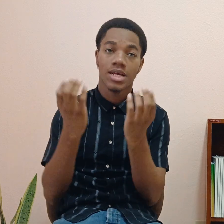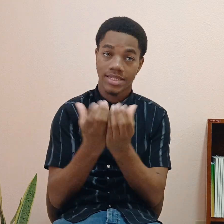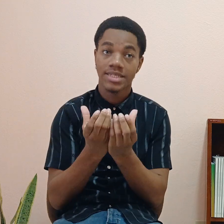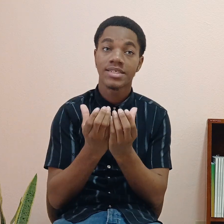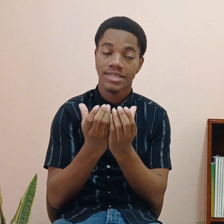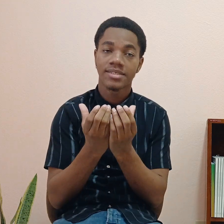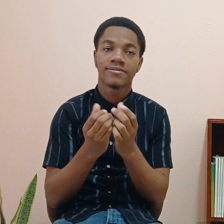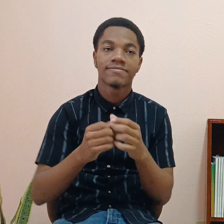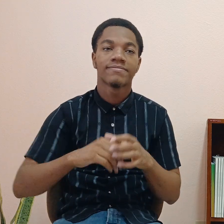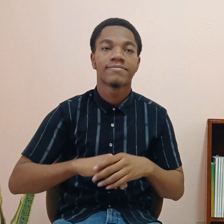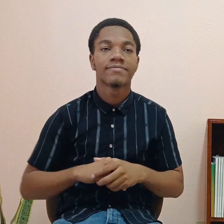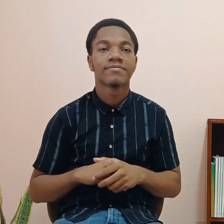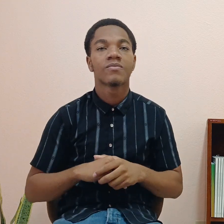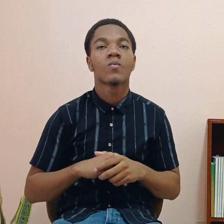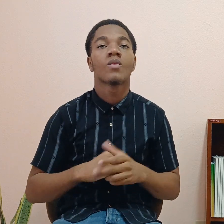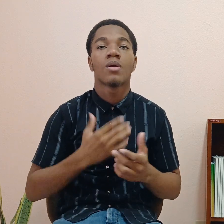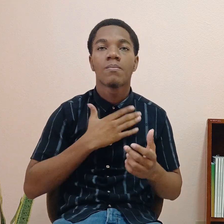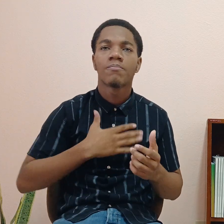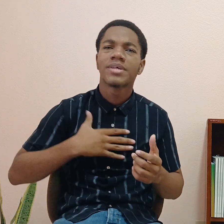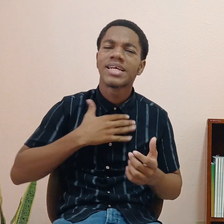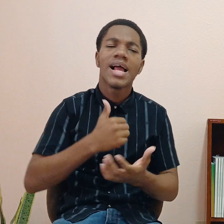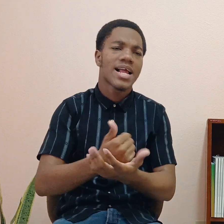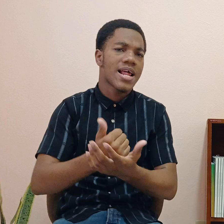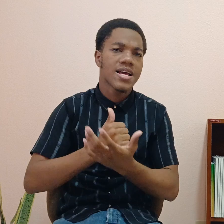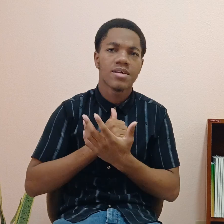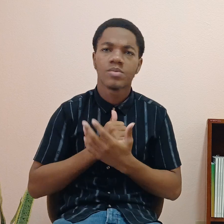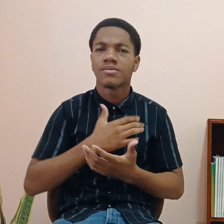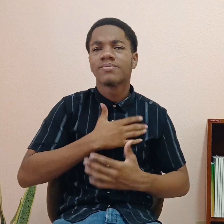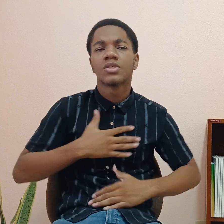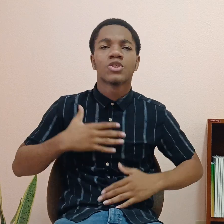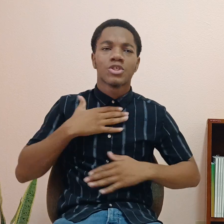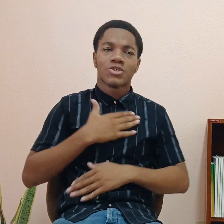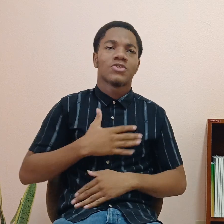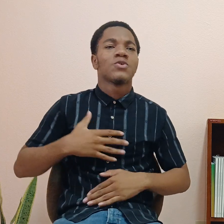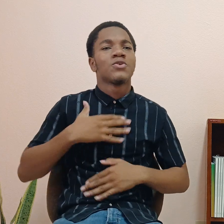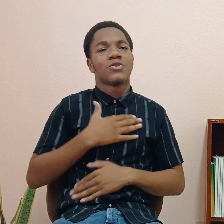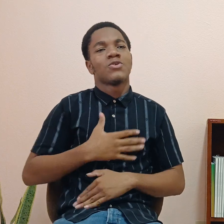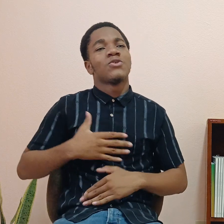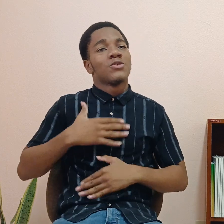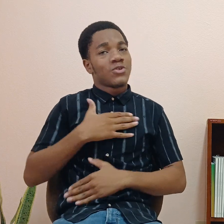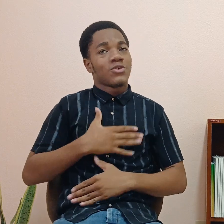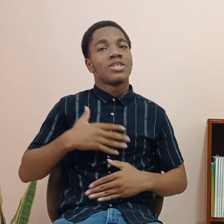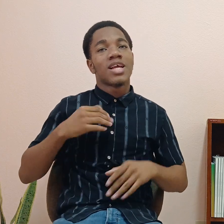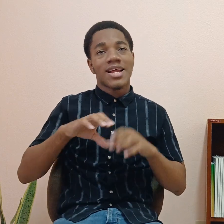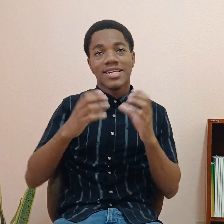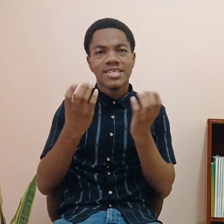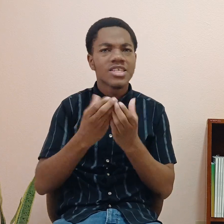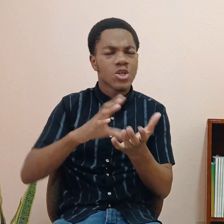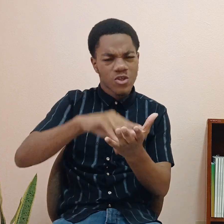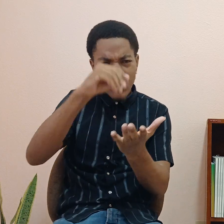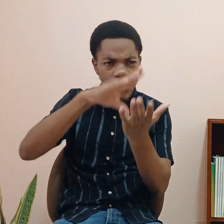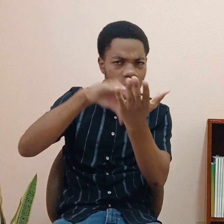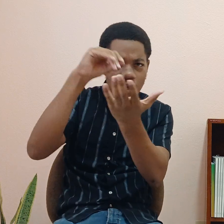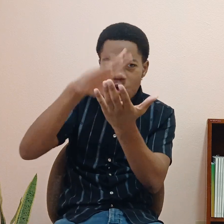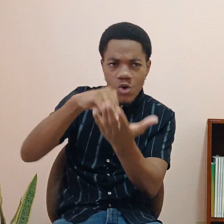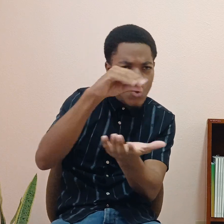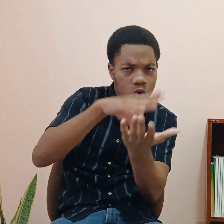Please help me to enjoy my classes and to learn whatever there is to be learned from each of